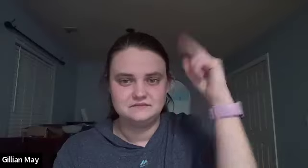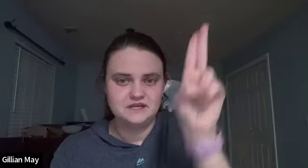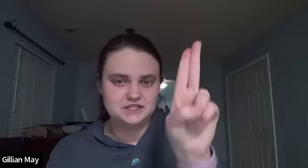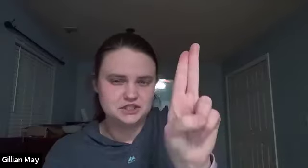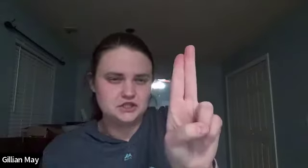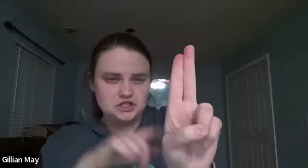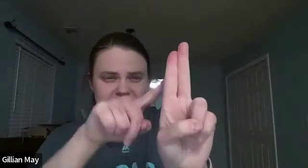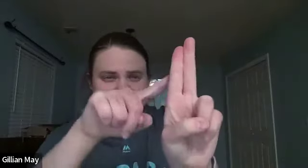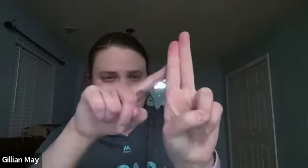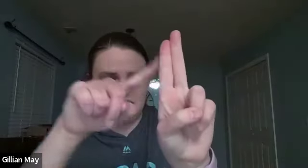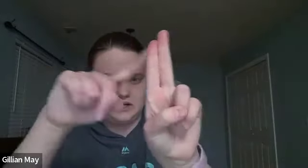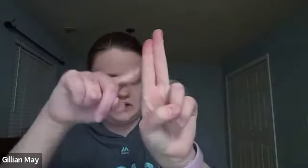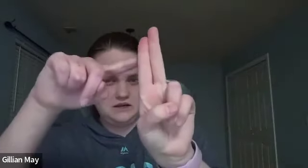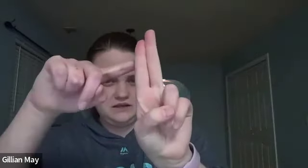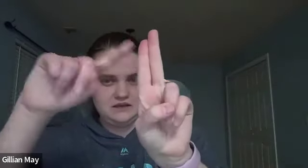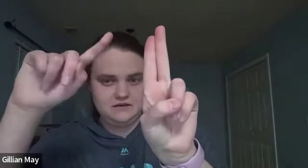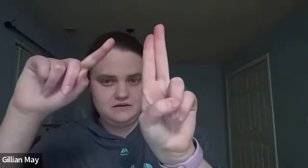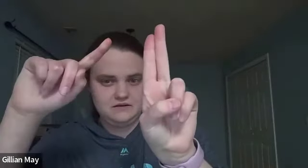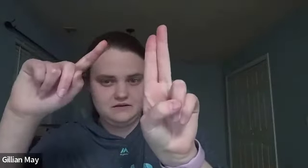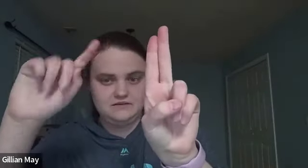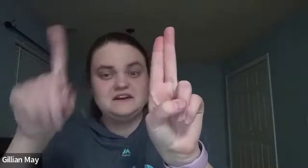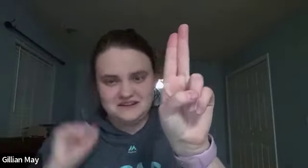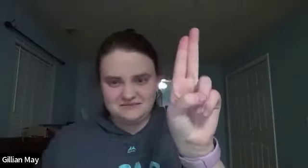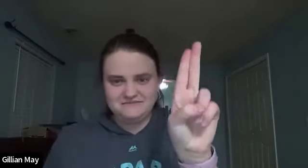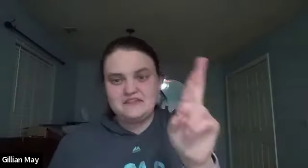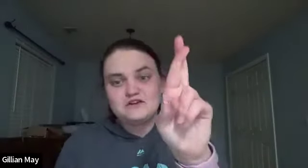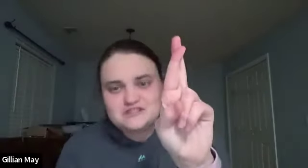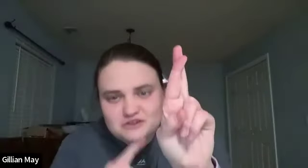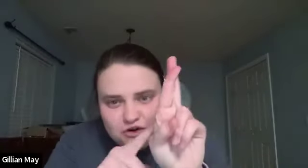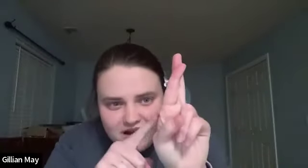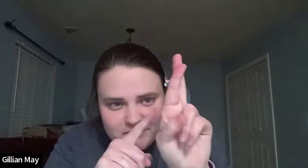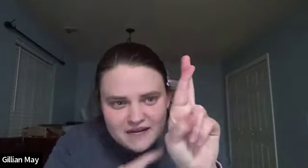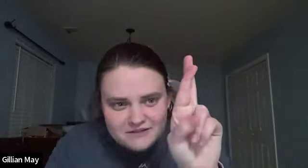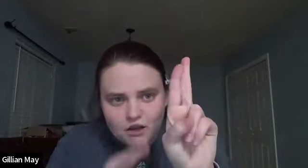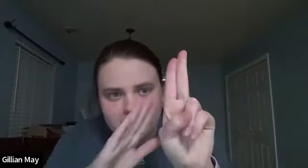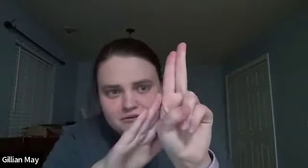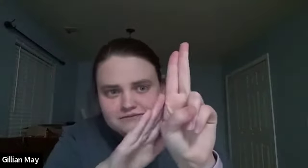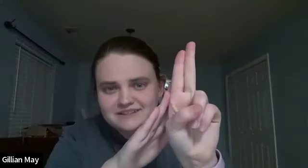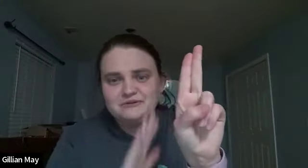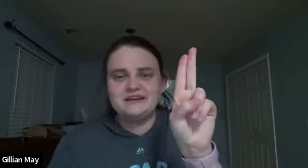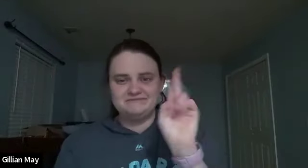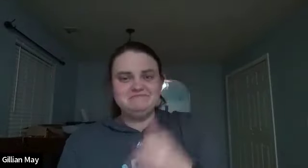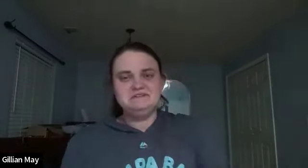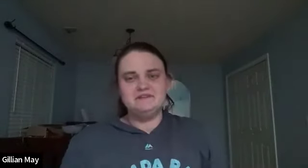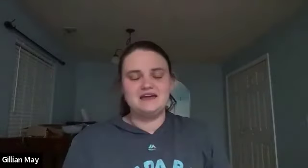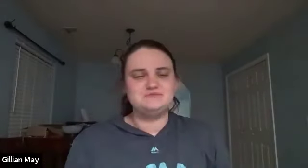Make sure they're just straight here. Yeah. There you go. They looked a little cross for me, and I was like, oh, wait, no, we'll get that. So